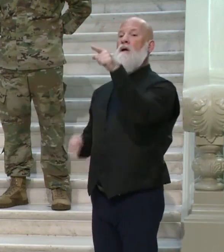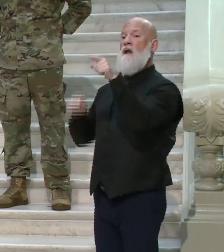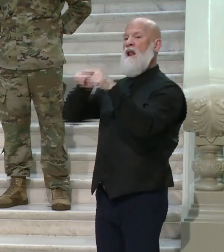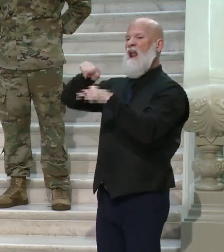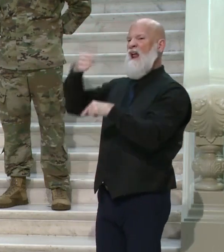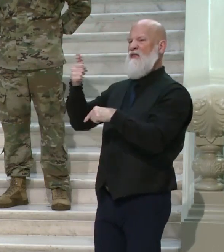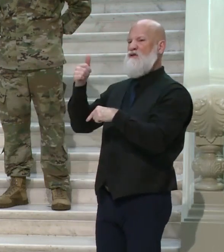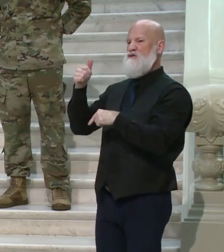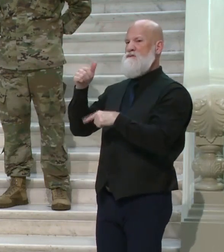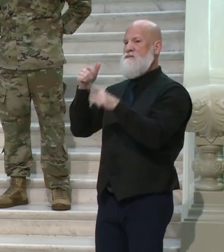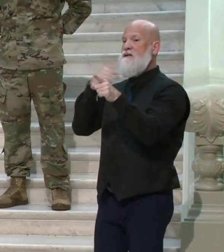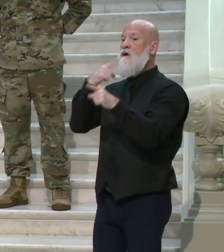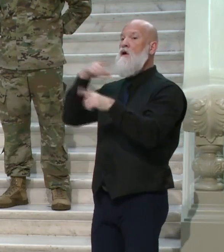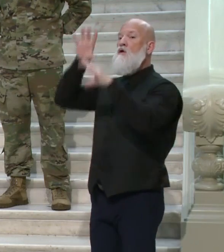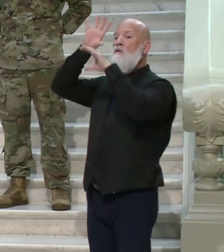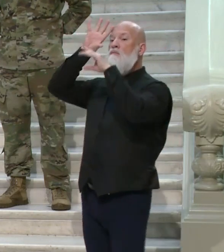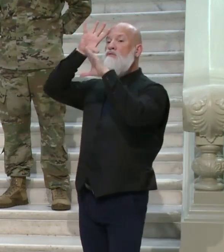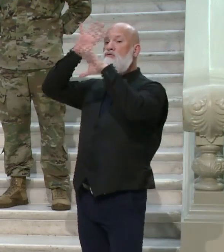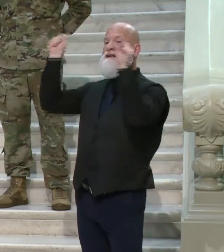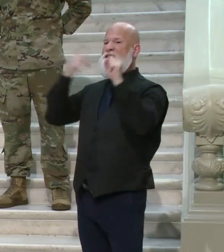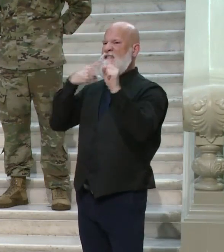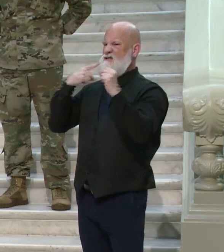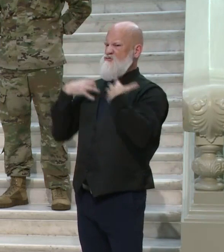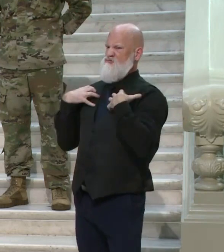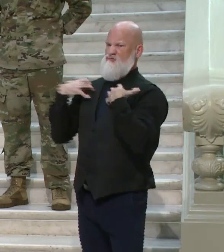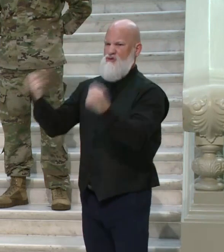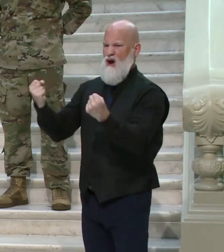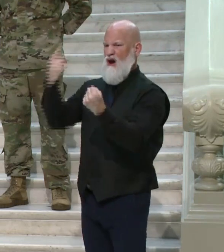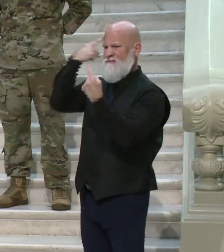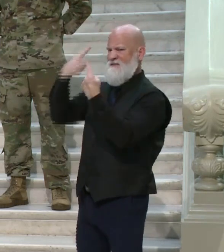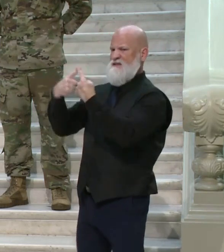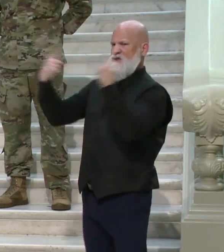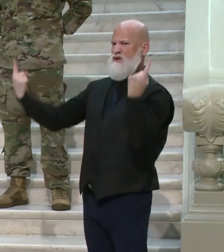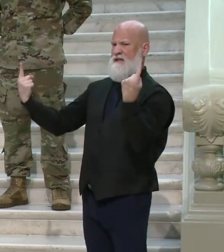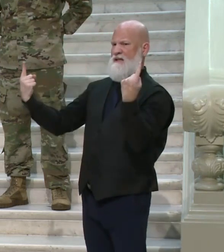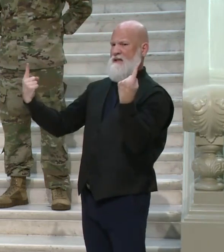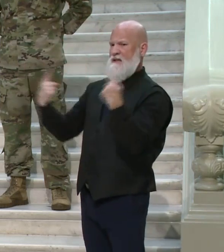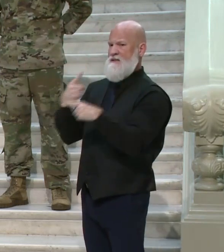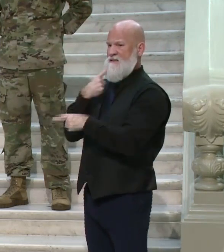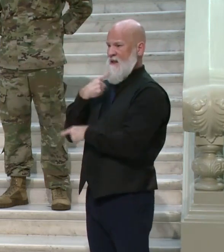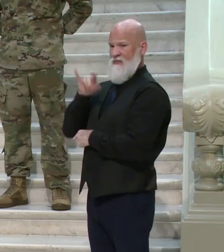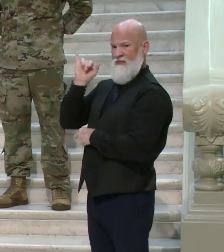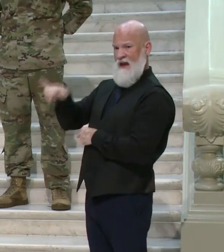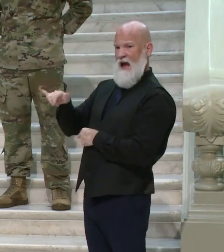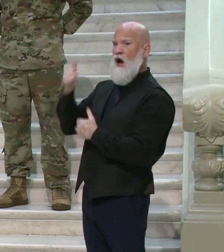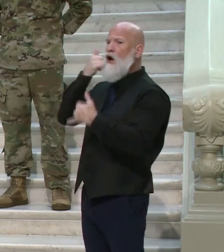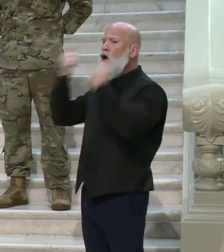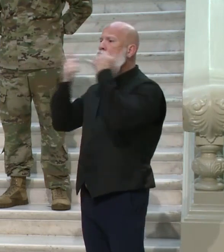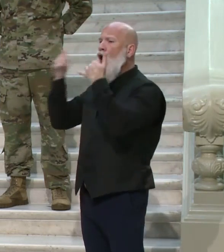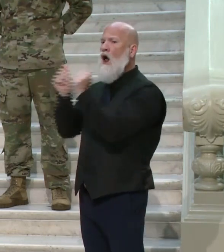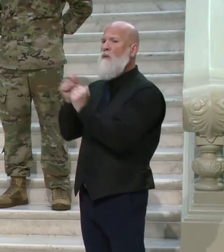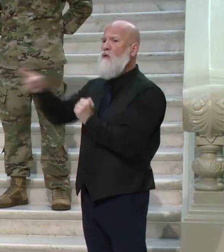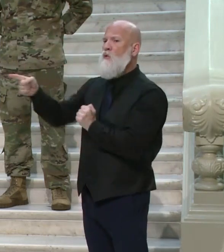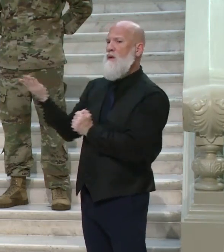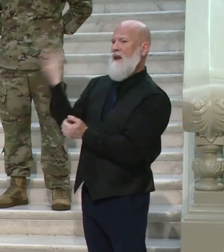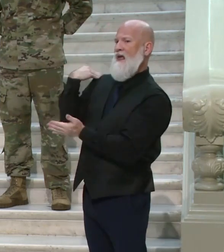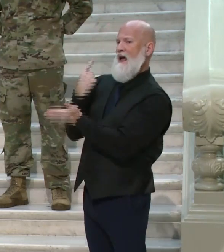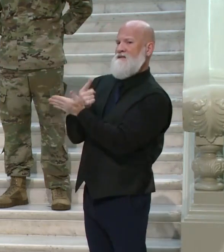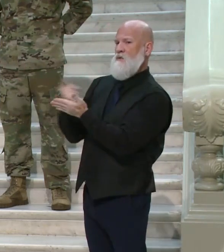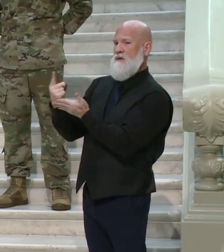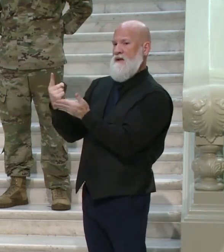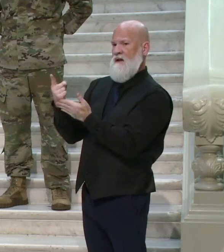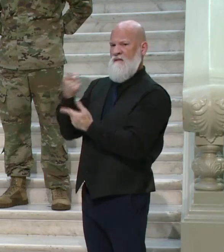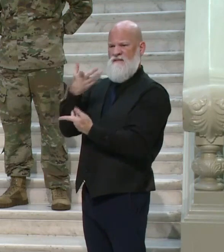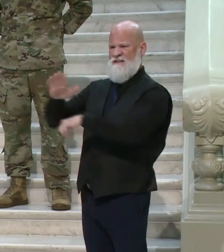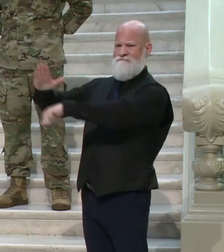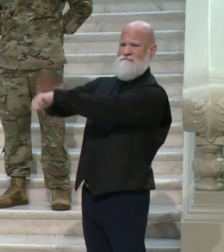and that he told you as much in a phone conversation last week. Did he issue you that warning? And if he's watching this later today, what do you hope